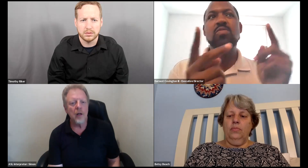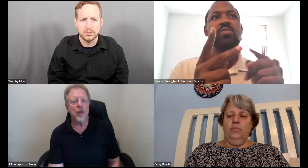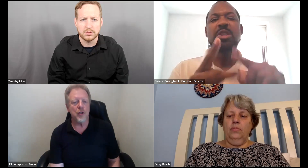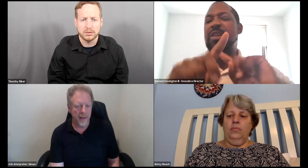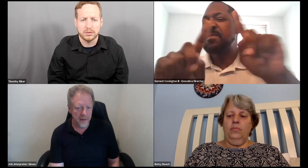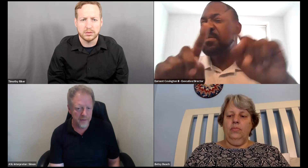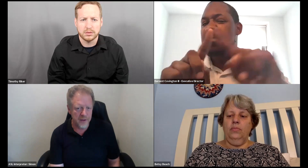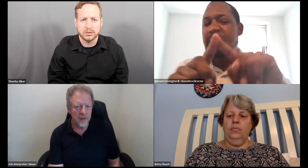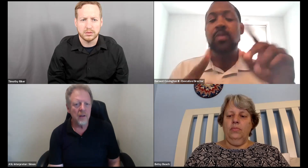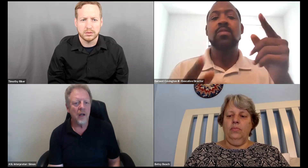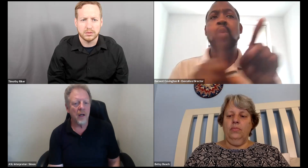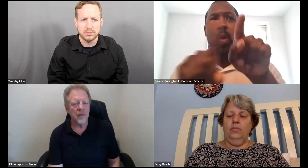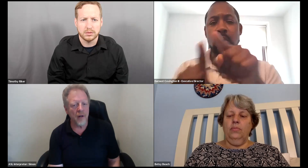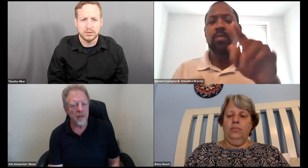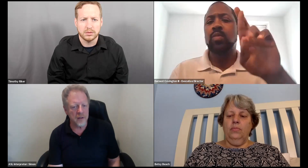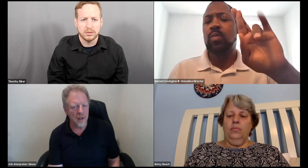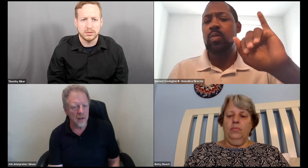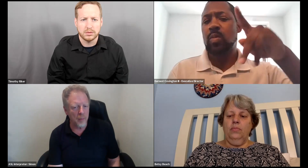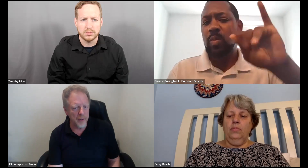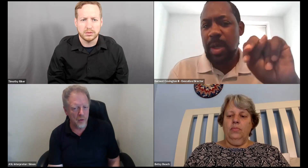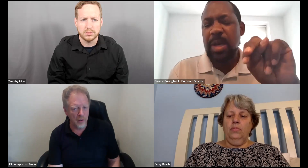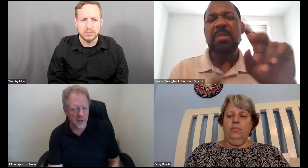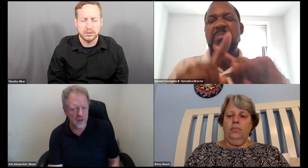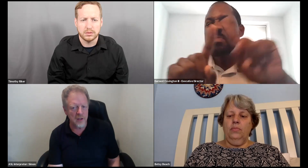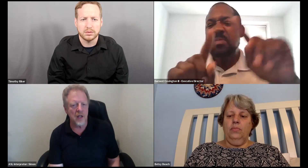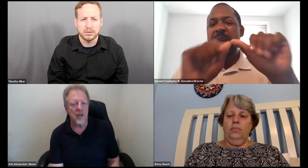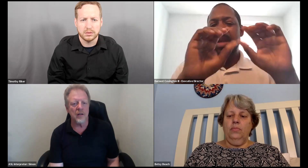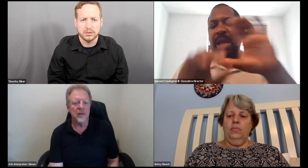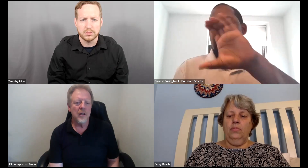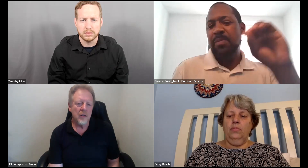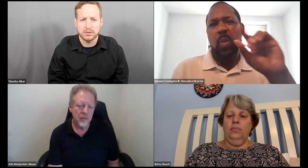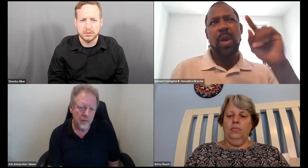Amazon, Perspectives, various companies and organizations,